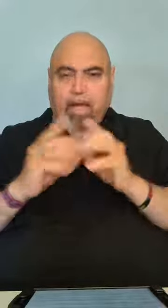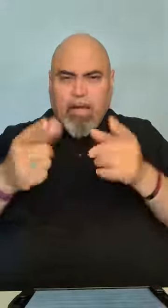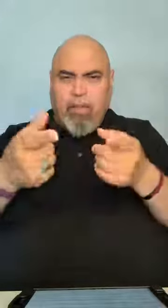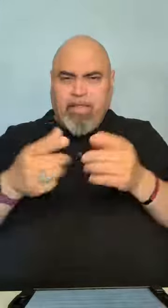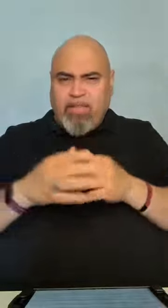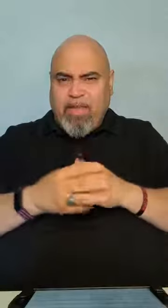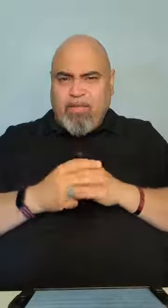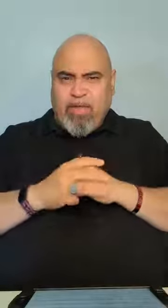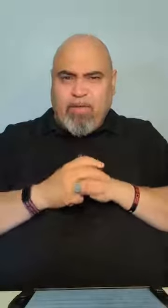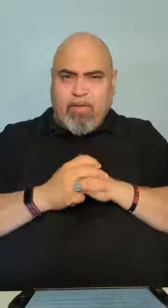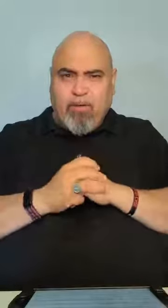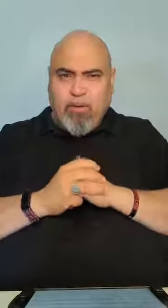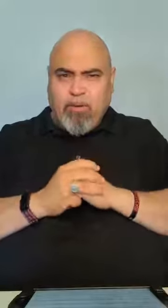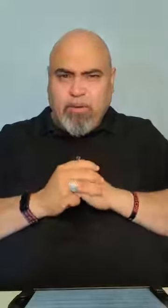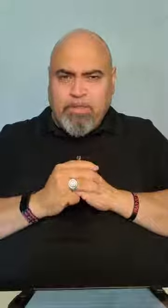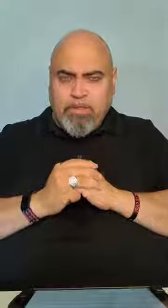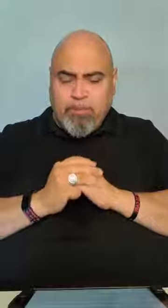How about the second thing that the Lord told us to do?